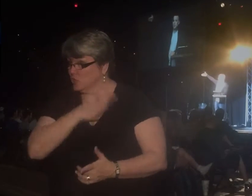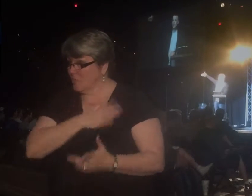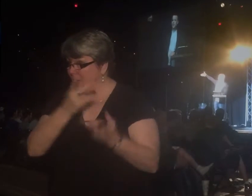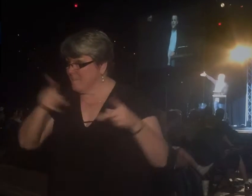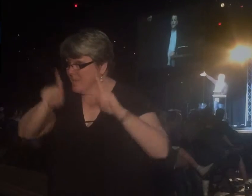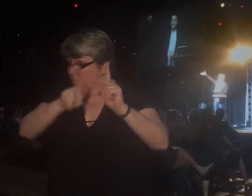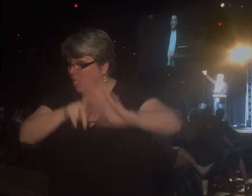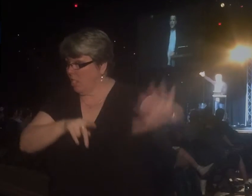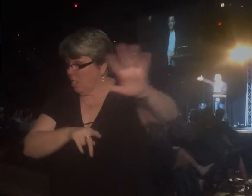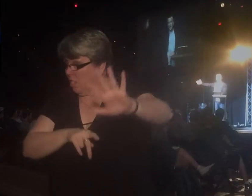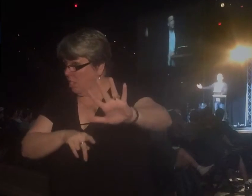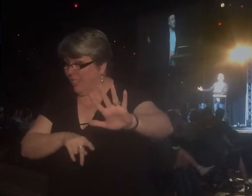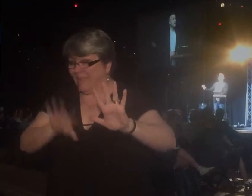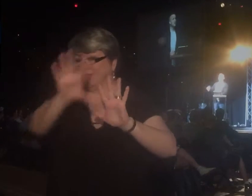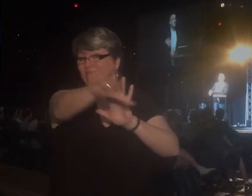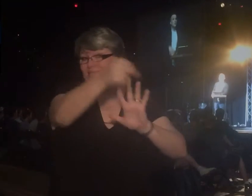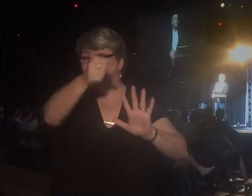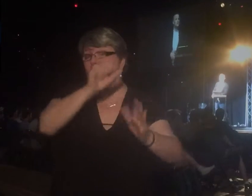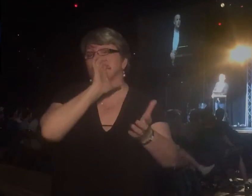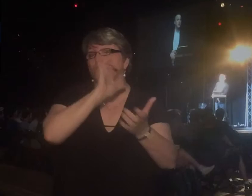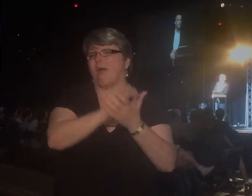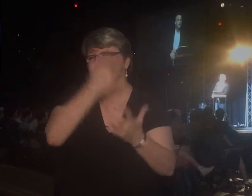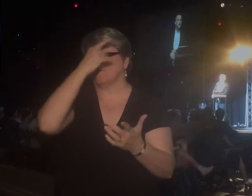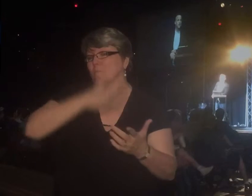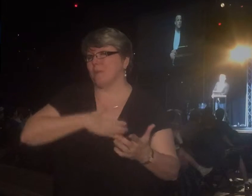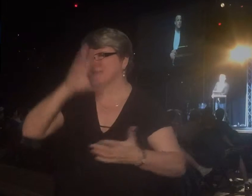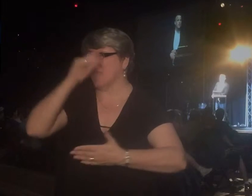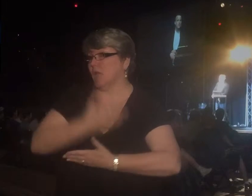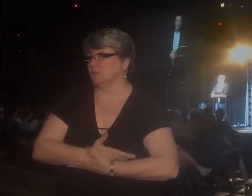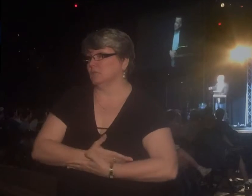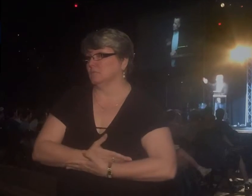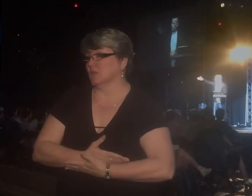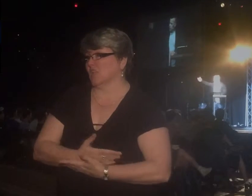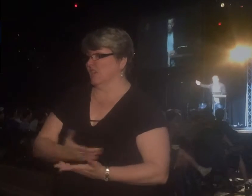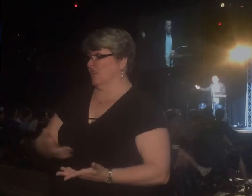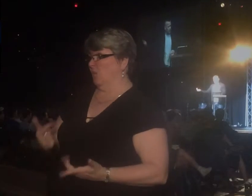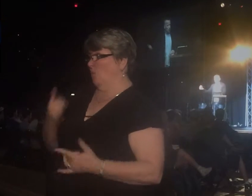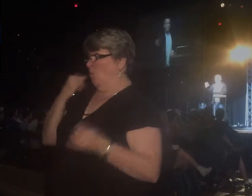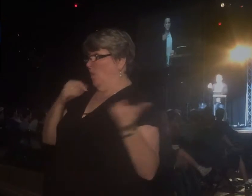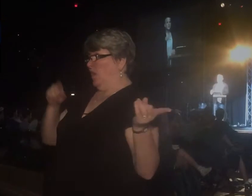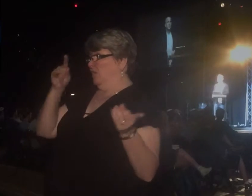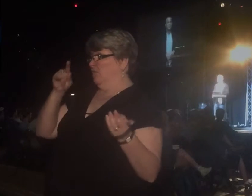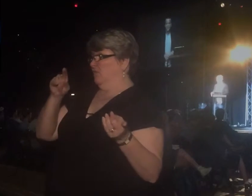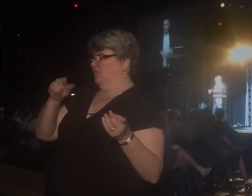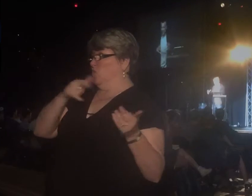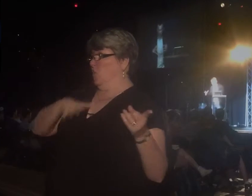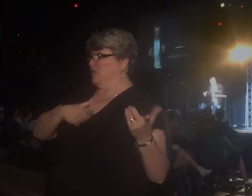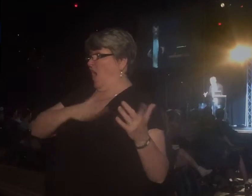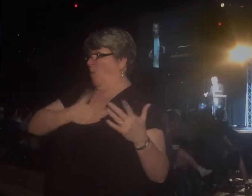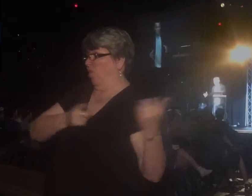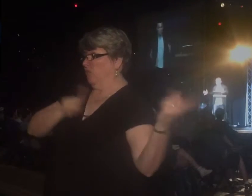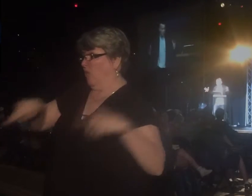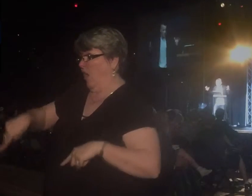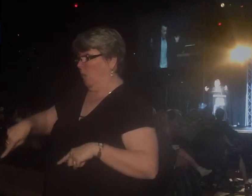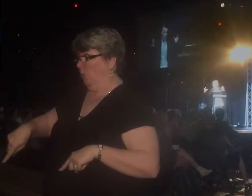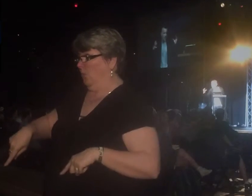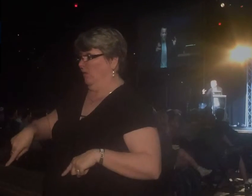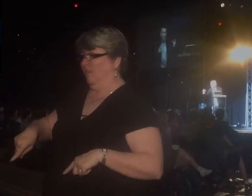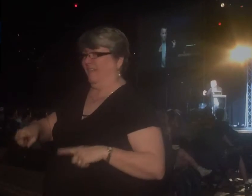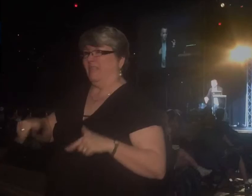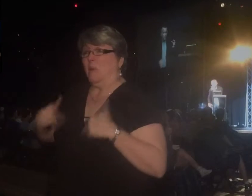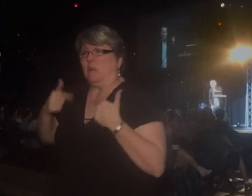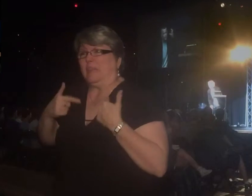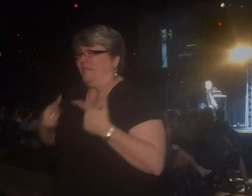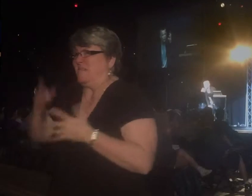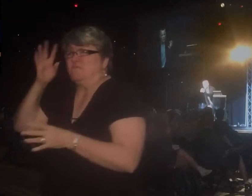to my people and get a wife for my son. And the guy says, what if the wife's not willing to come with us? Abraham and his son Isaac were living on